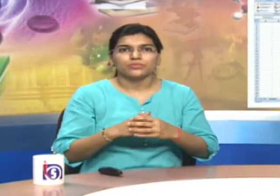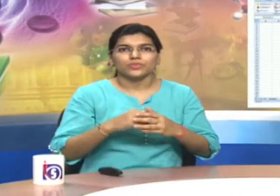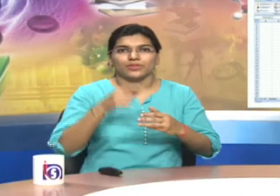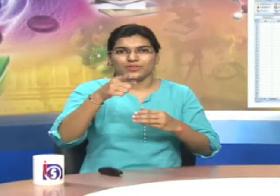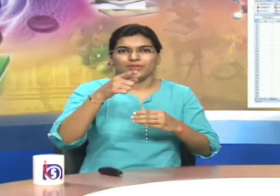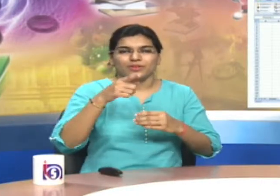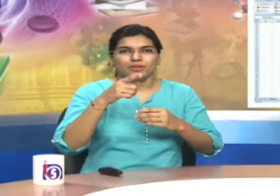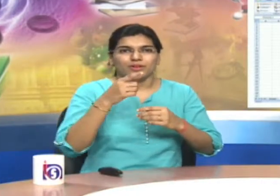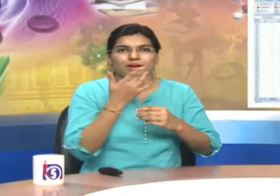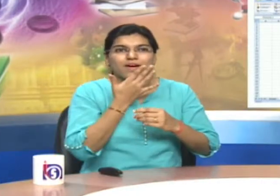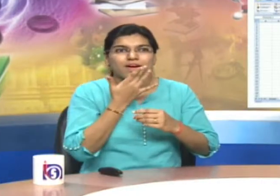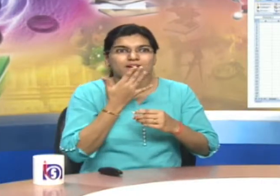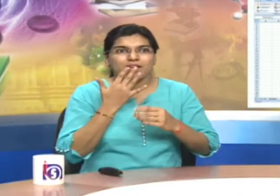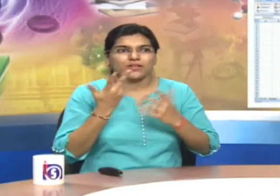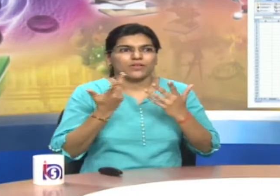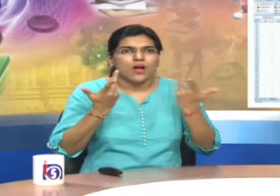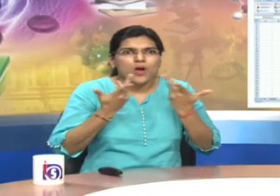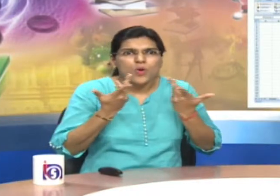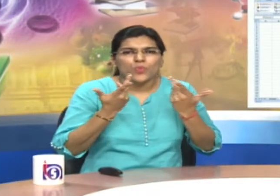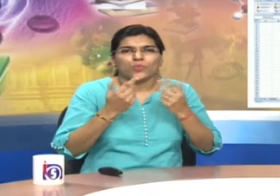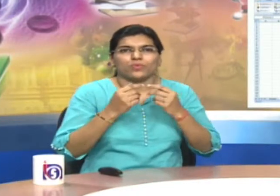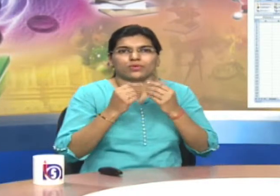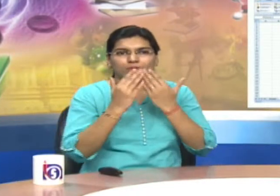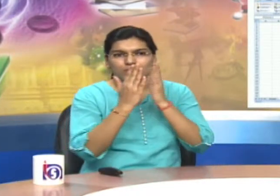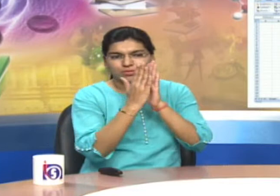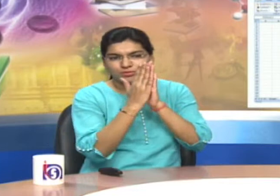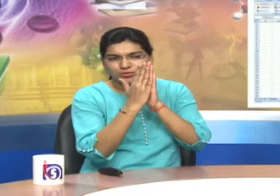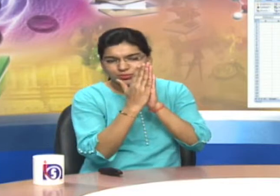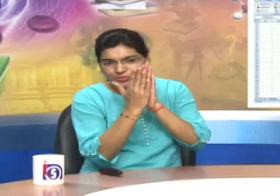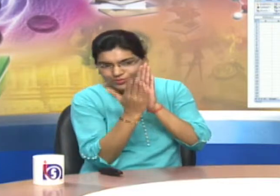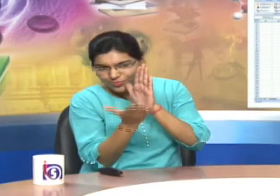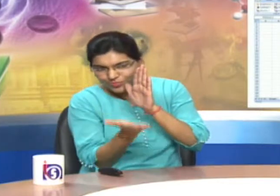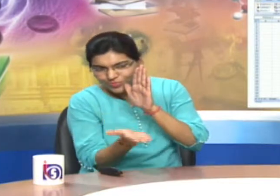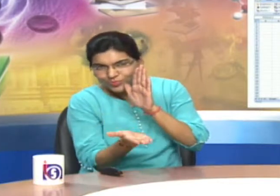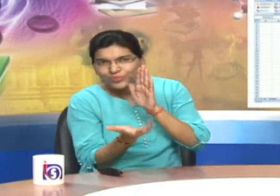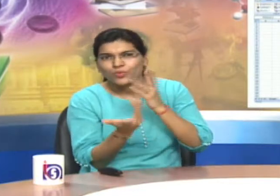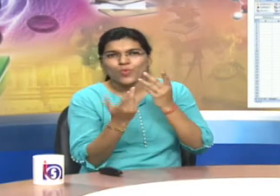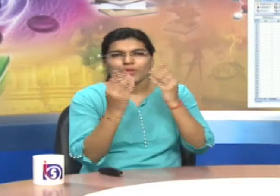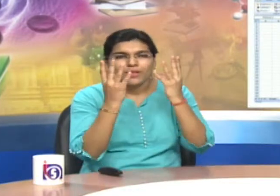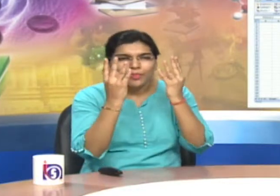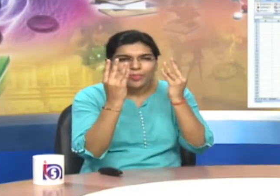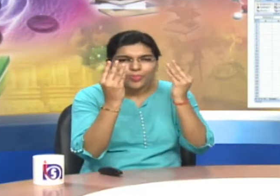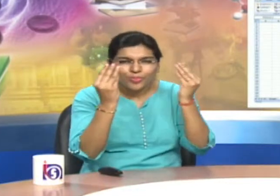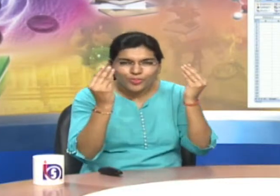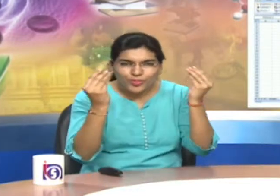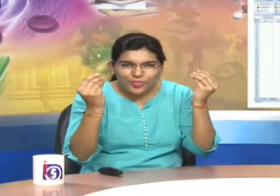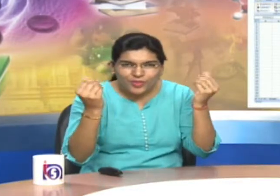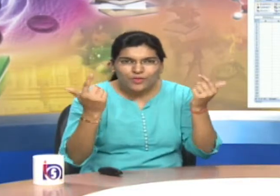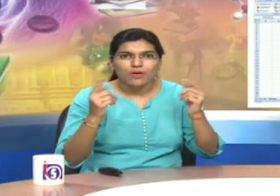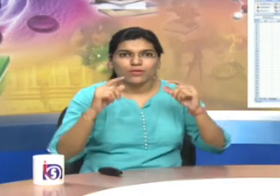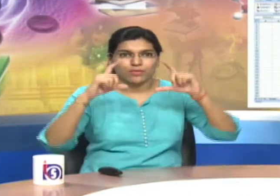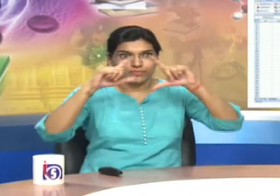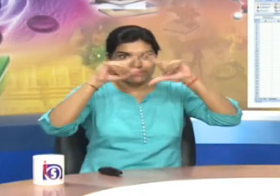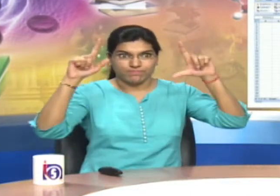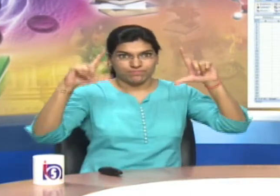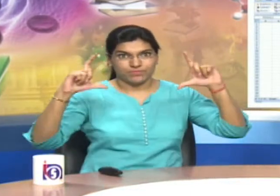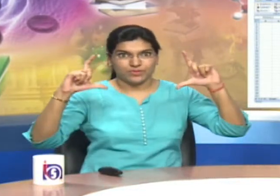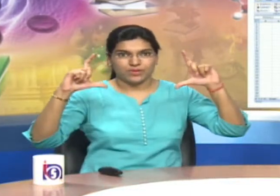possible. You can put colors, or you just want to copy, you just want to just tilt